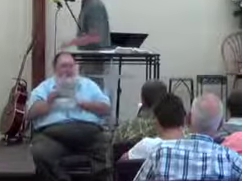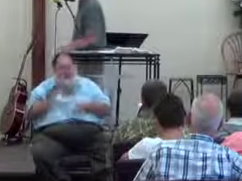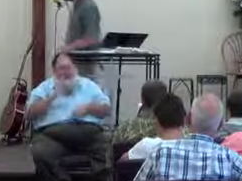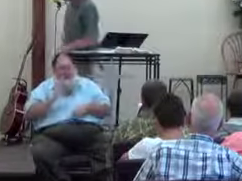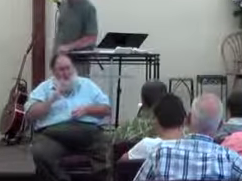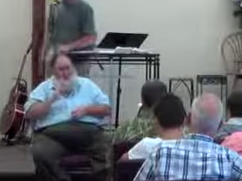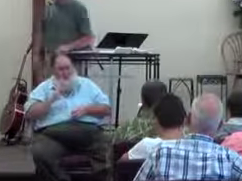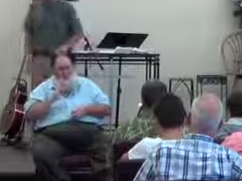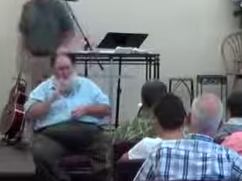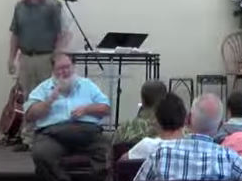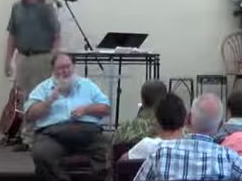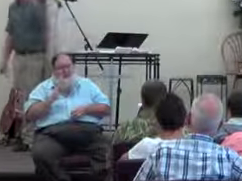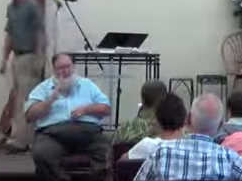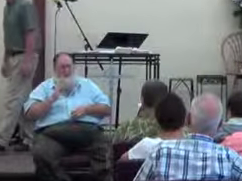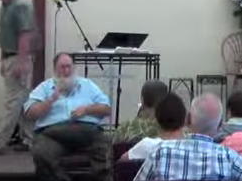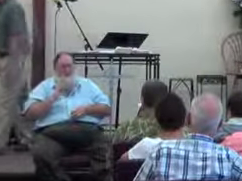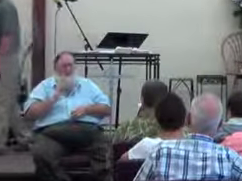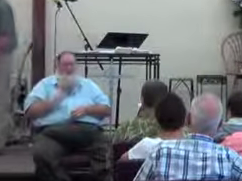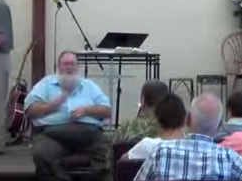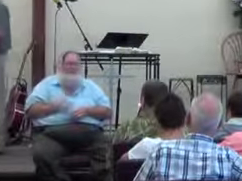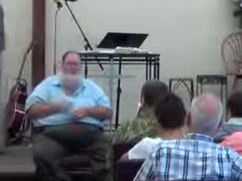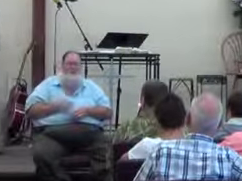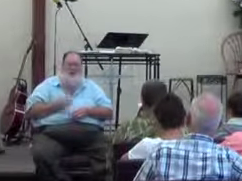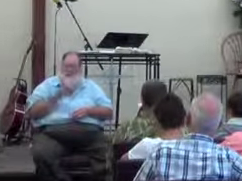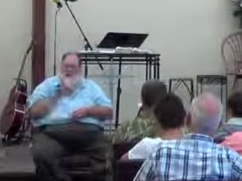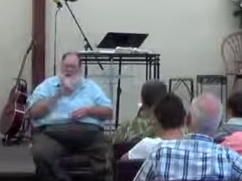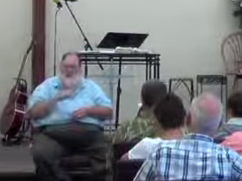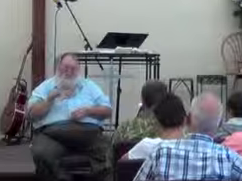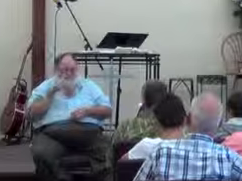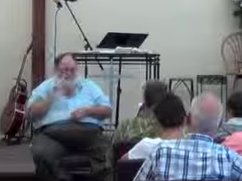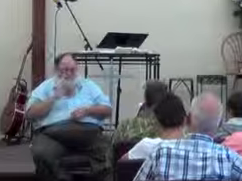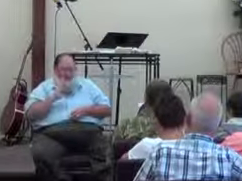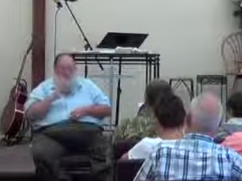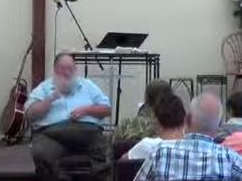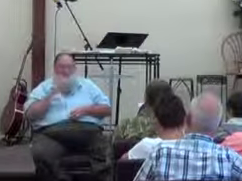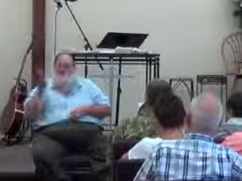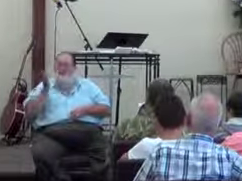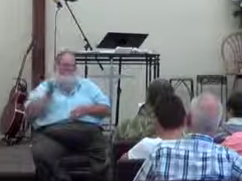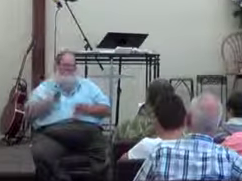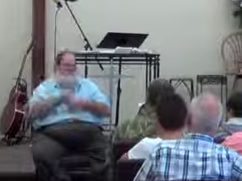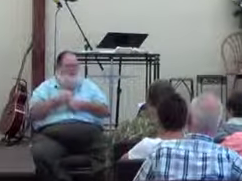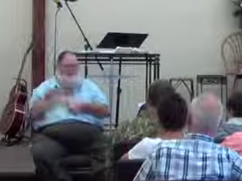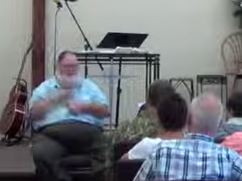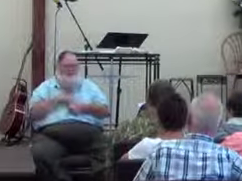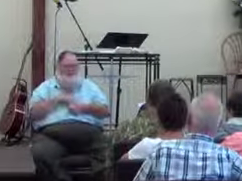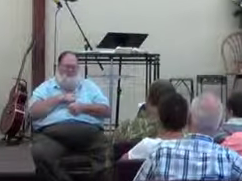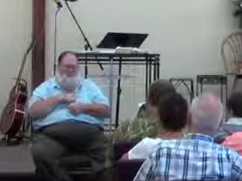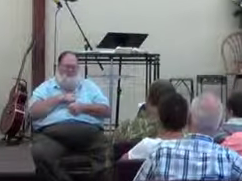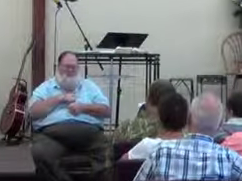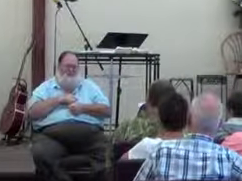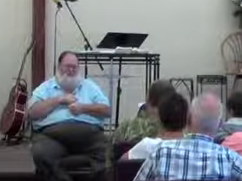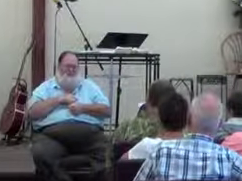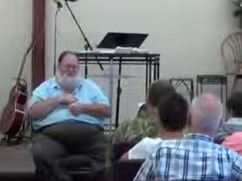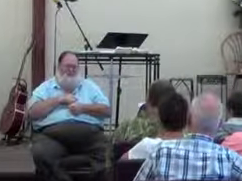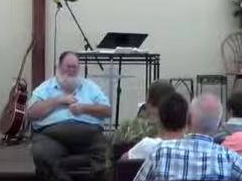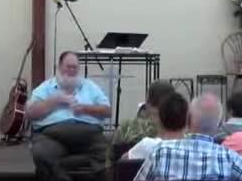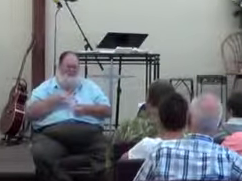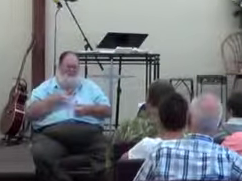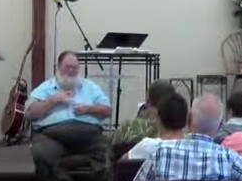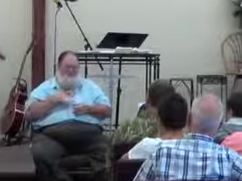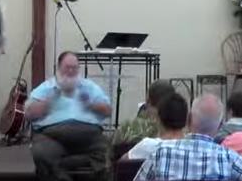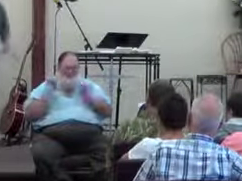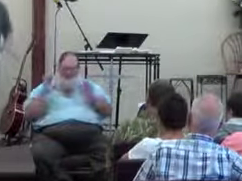us, or He could have made this miserable. But He created this for us, and the fellowship with Him. And He's not the